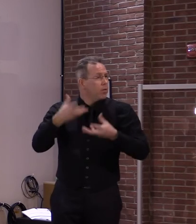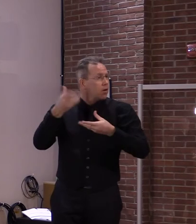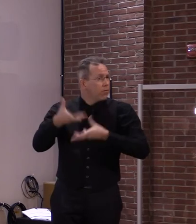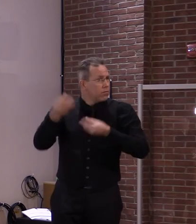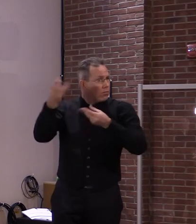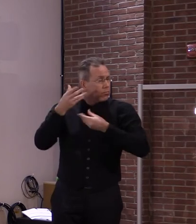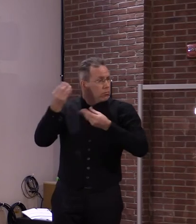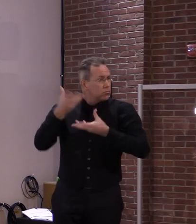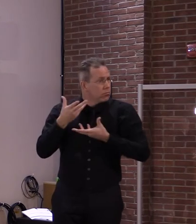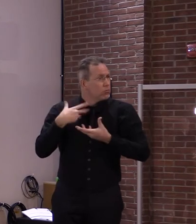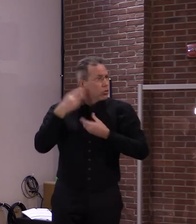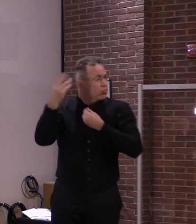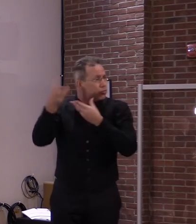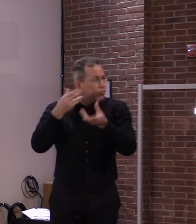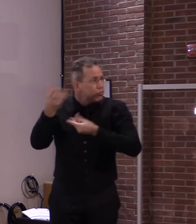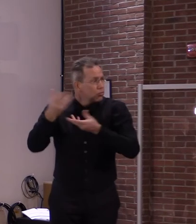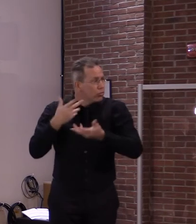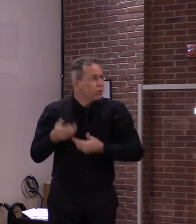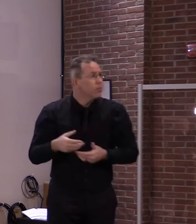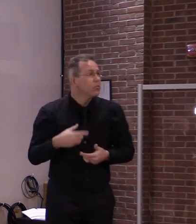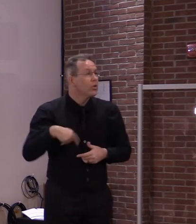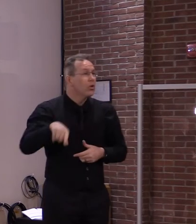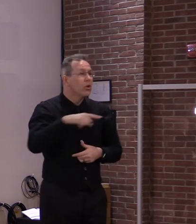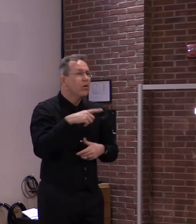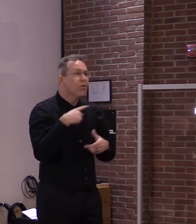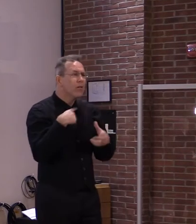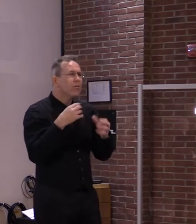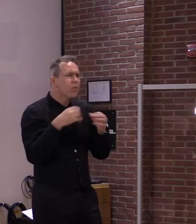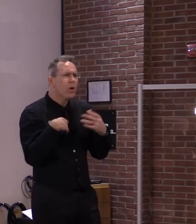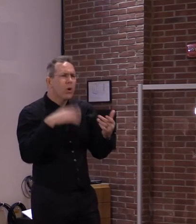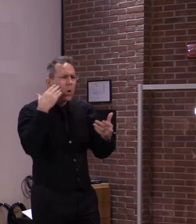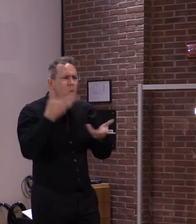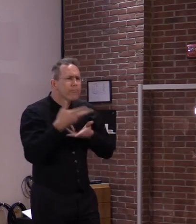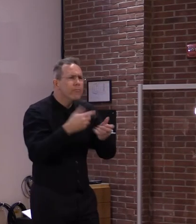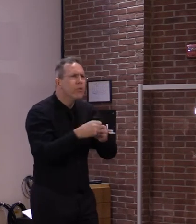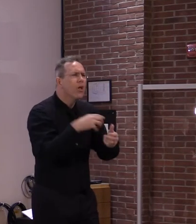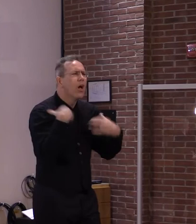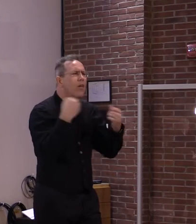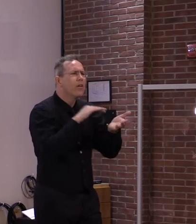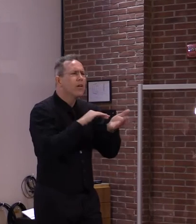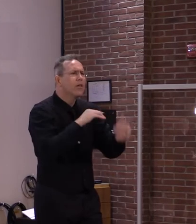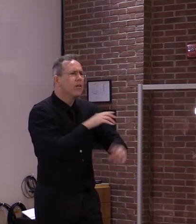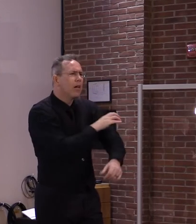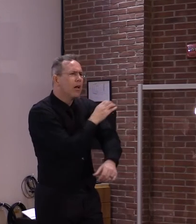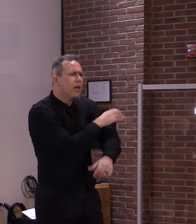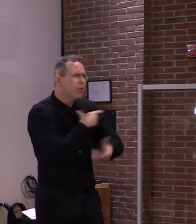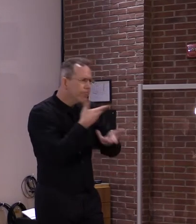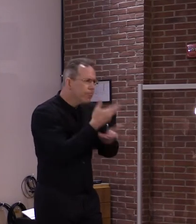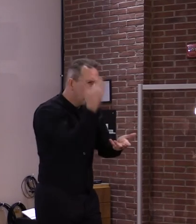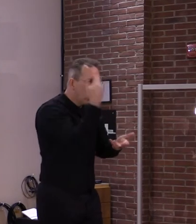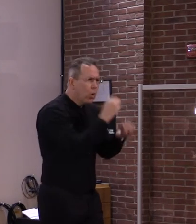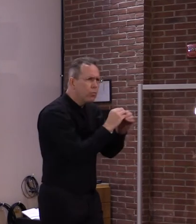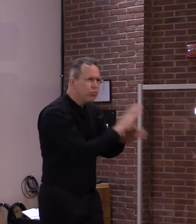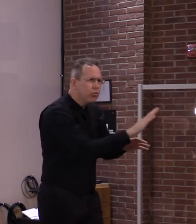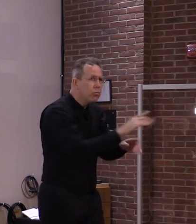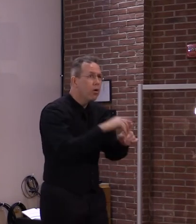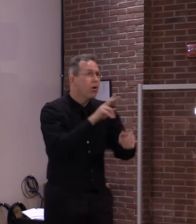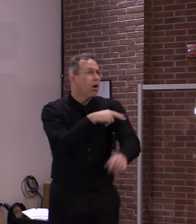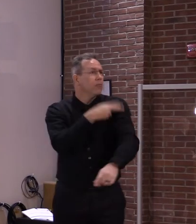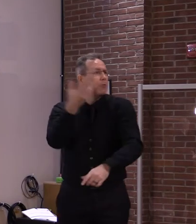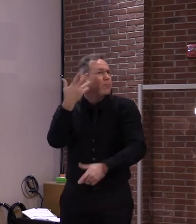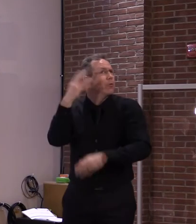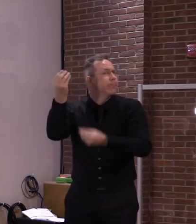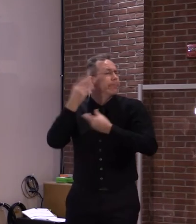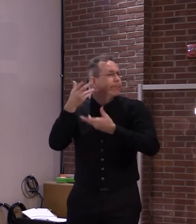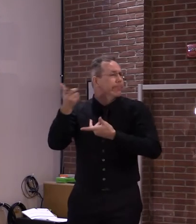precisely uh who's who in terms of what person is and why they're be giving